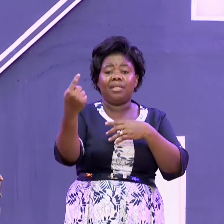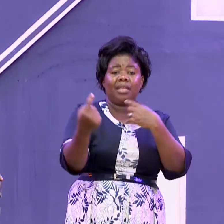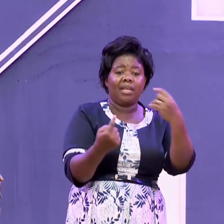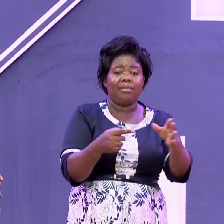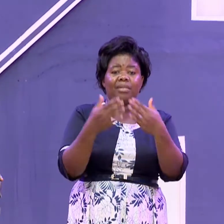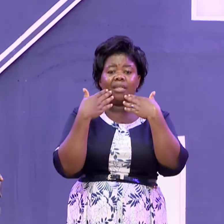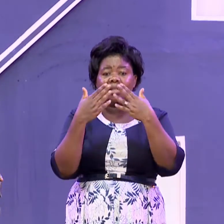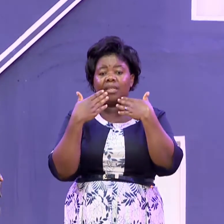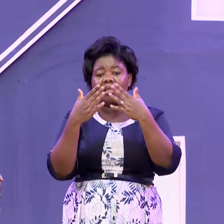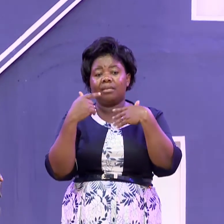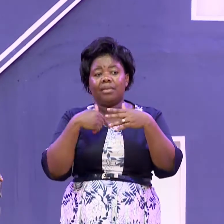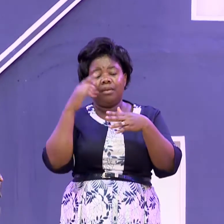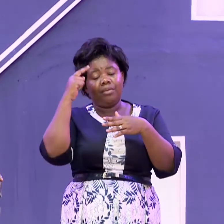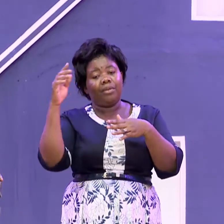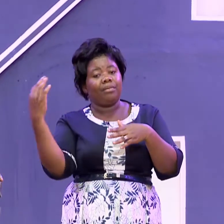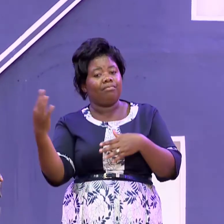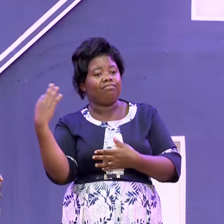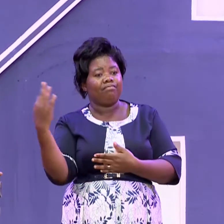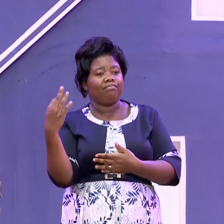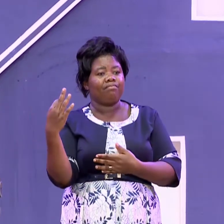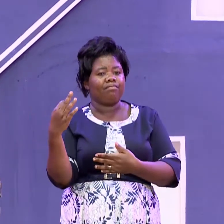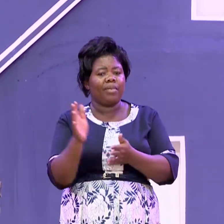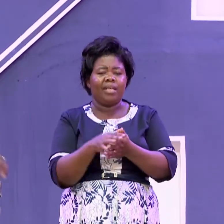ebiseera ebimu ajana neebaza nnyo olw'okuyigiriza kwange